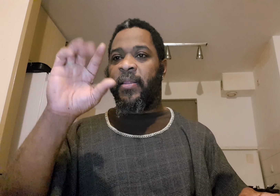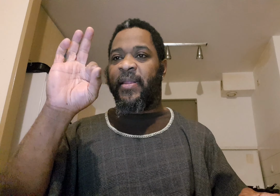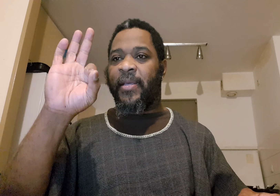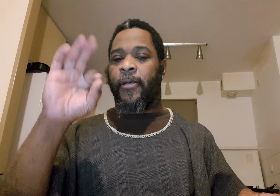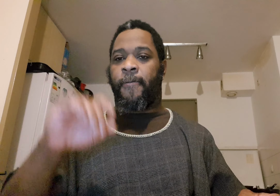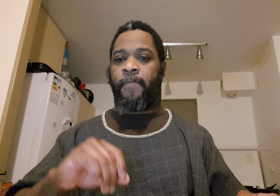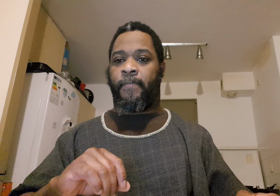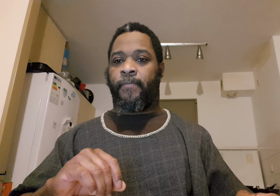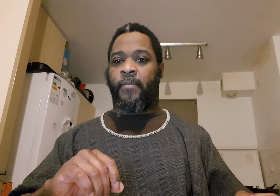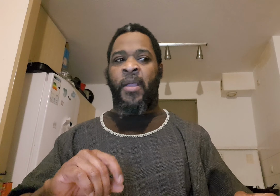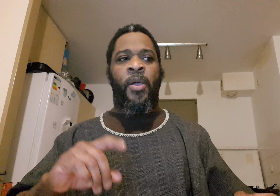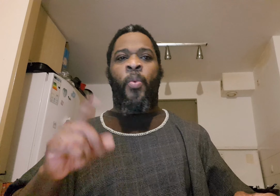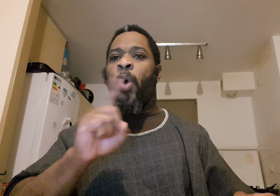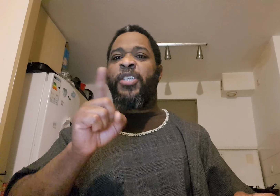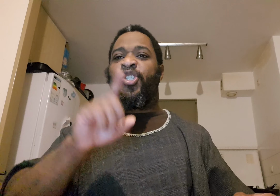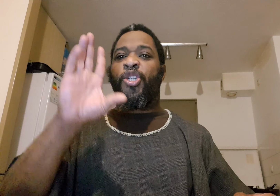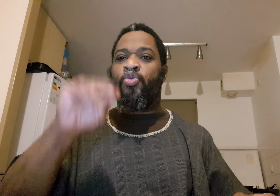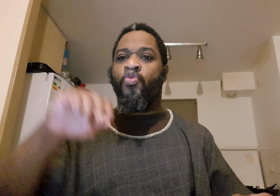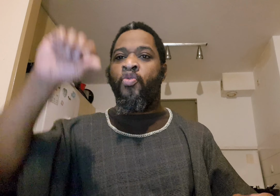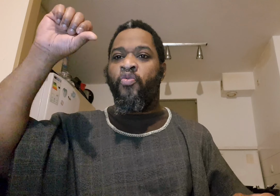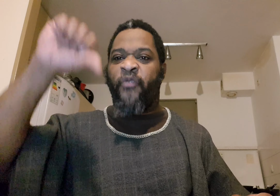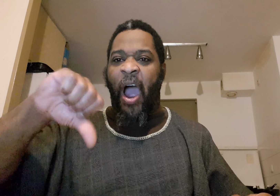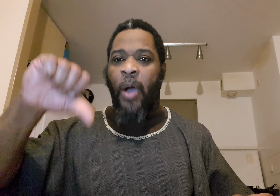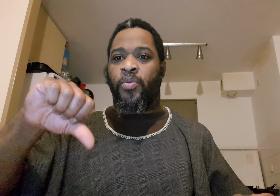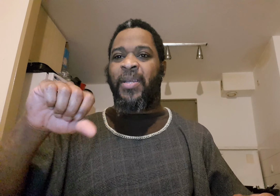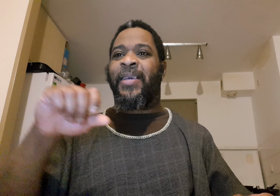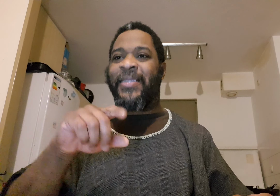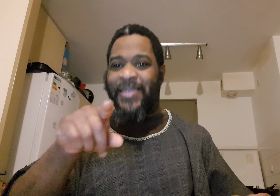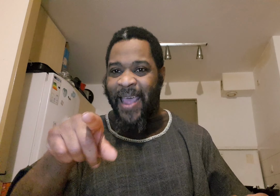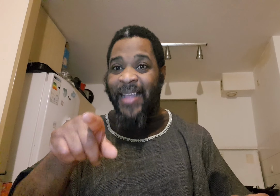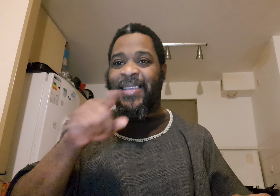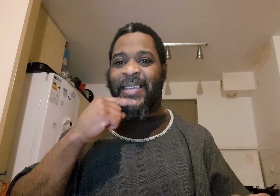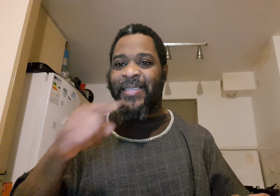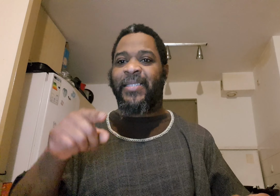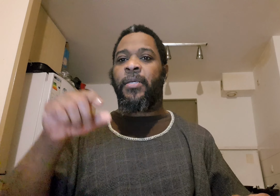heart. What she do, wow, that is